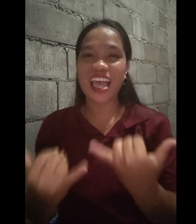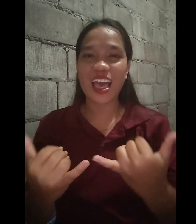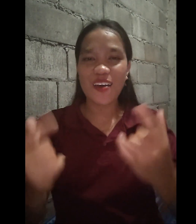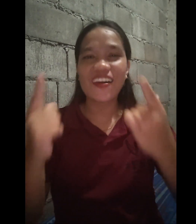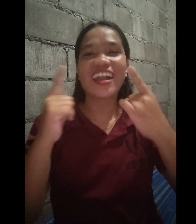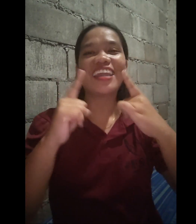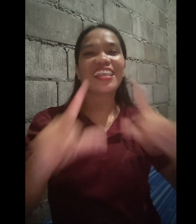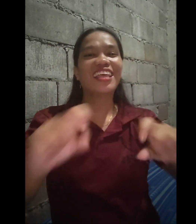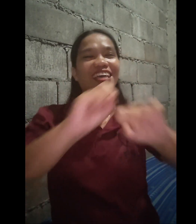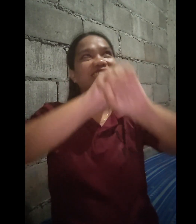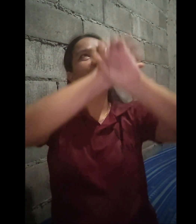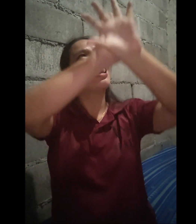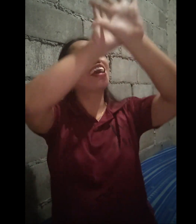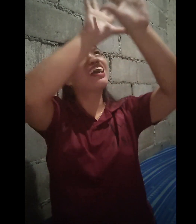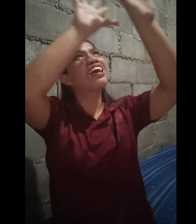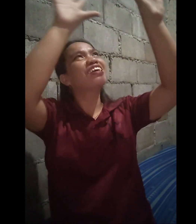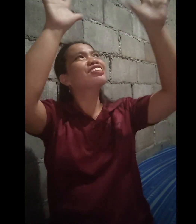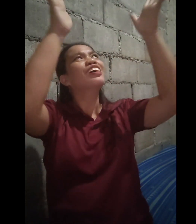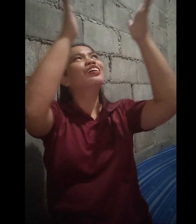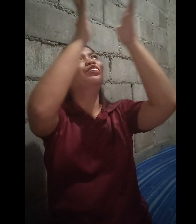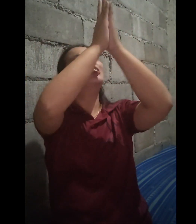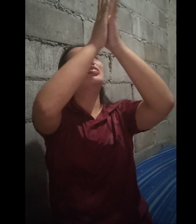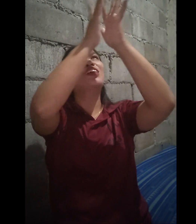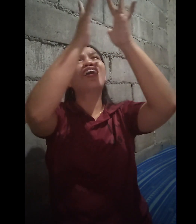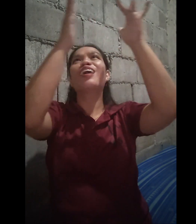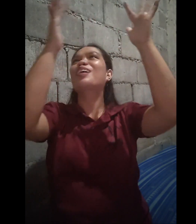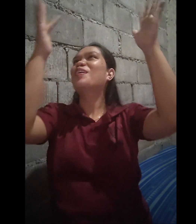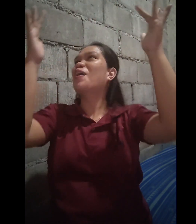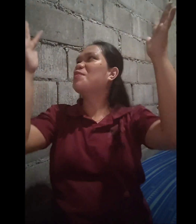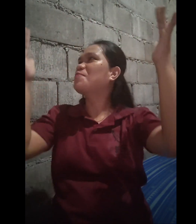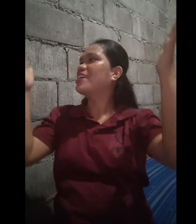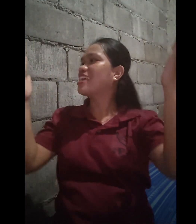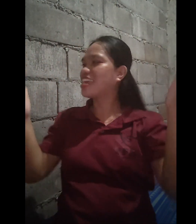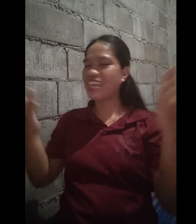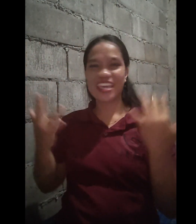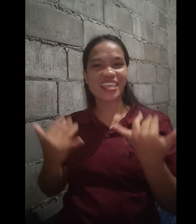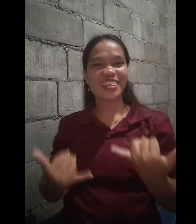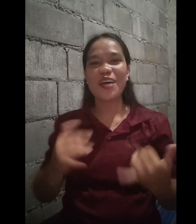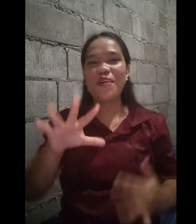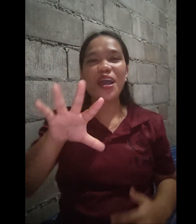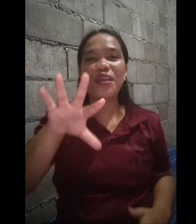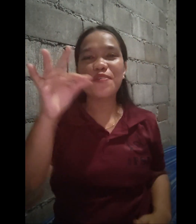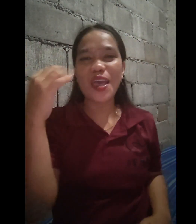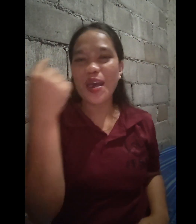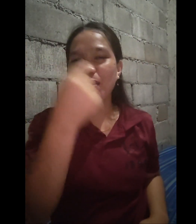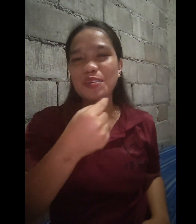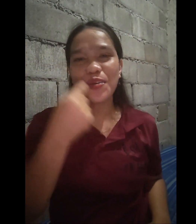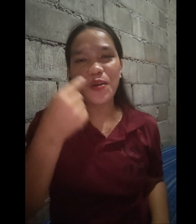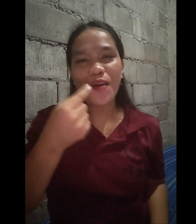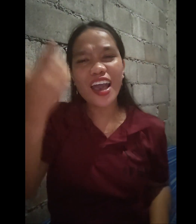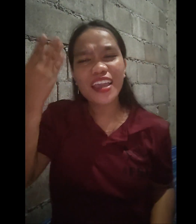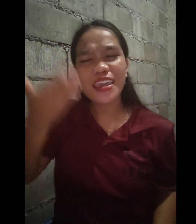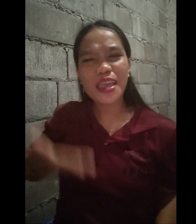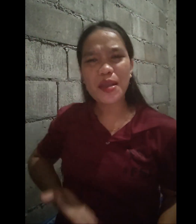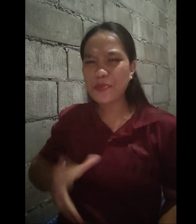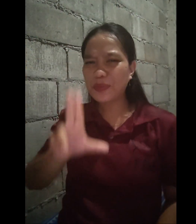be now. Gonna let the light shine in me. Now I found who I